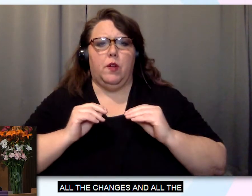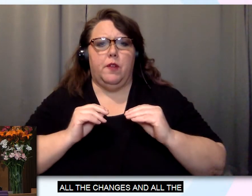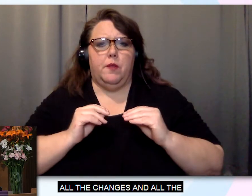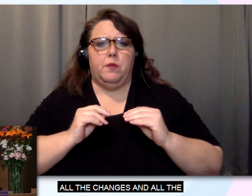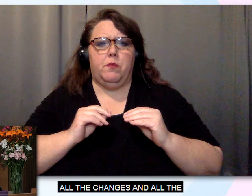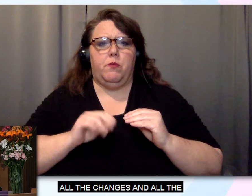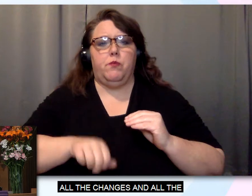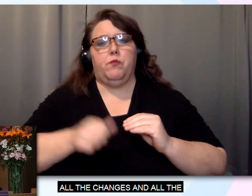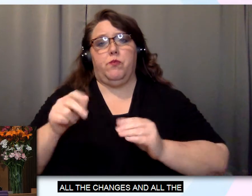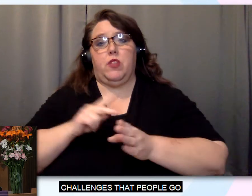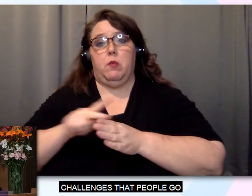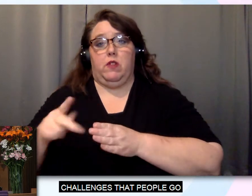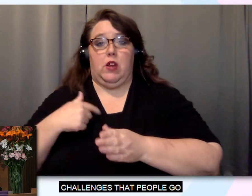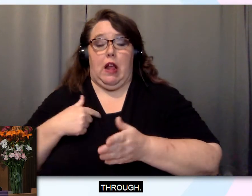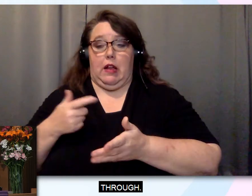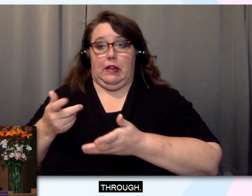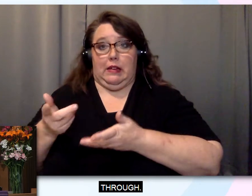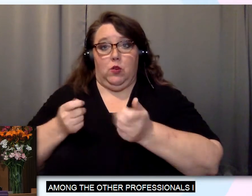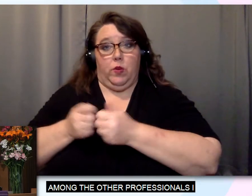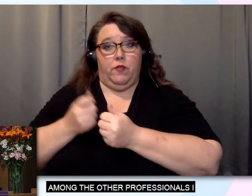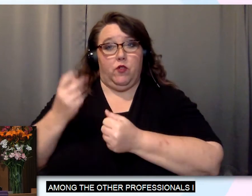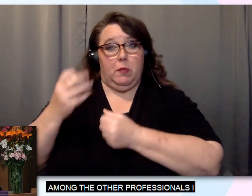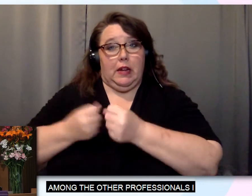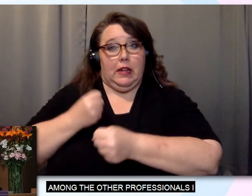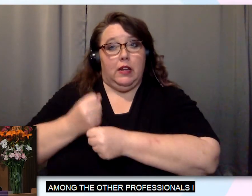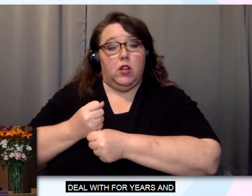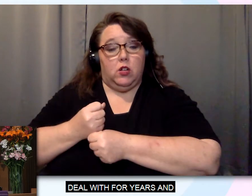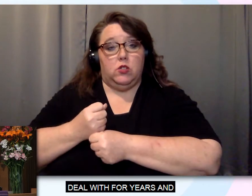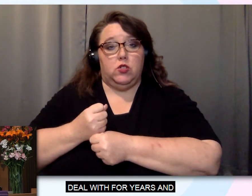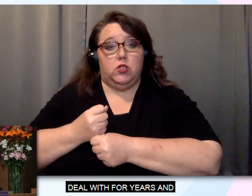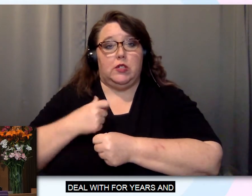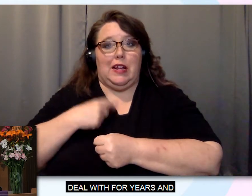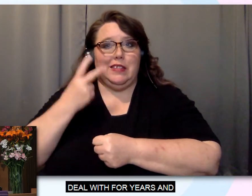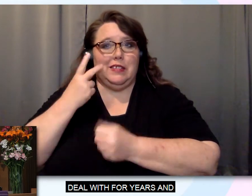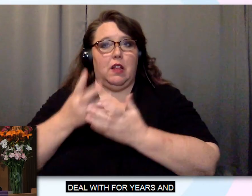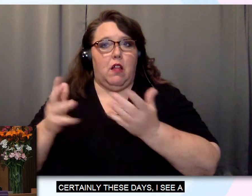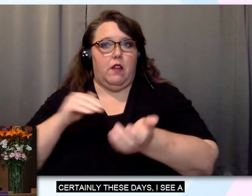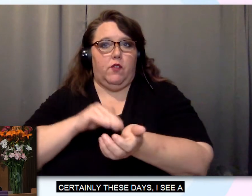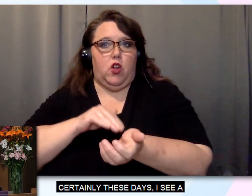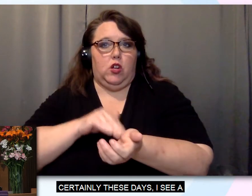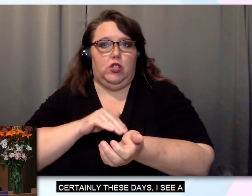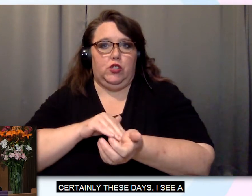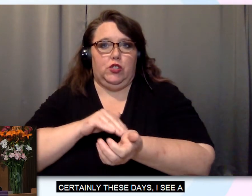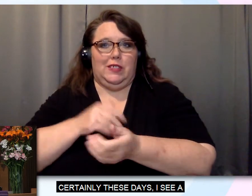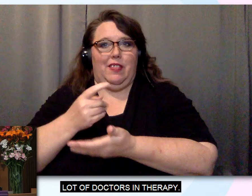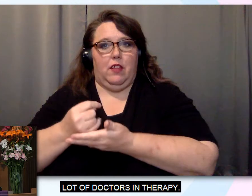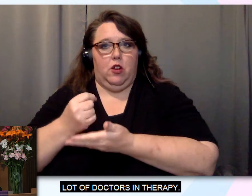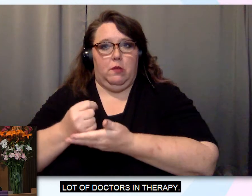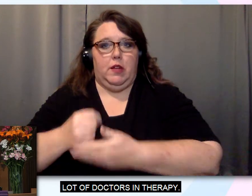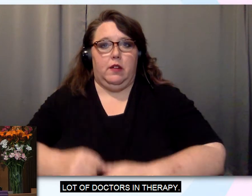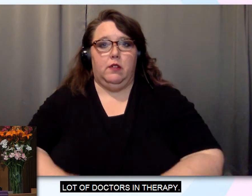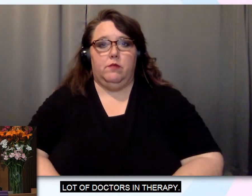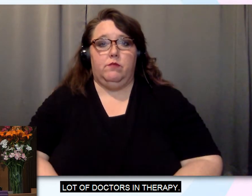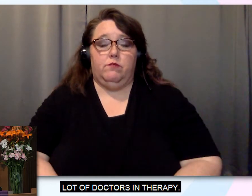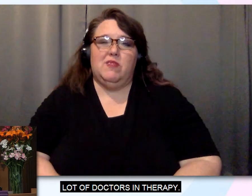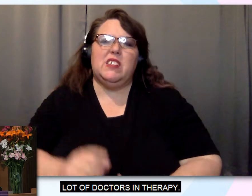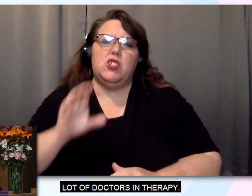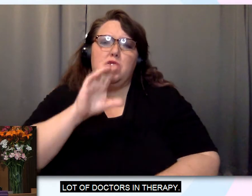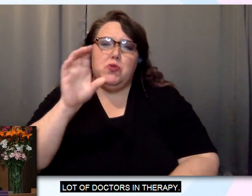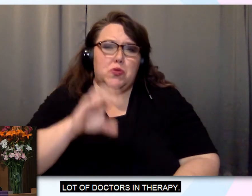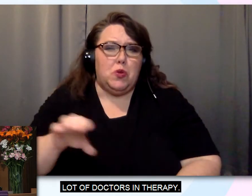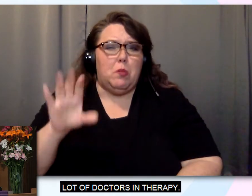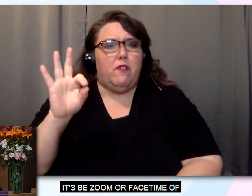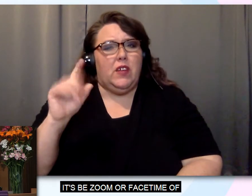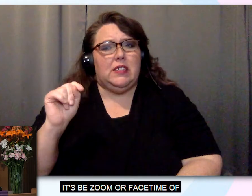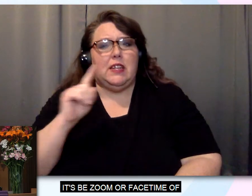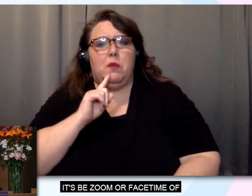through. Among the other professionals I deal with for years, and certainly these days, I see a lot of doctors in therapy.